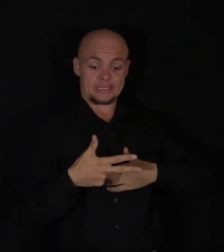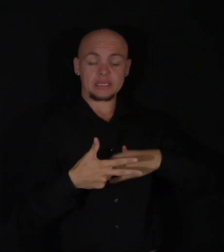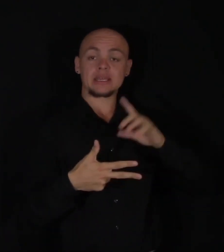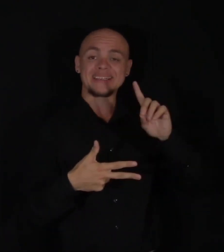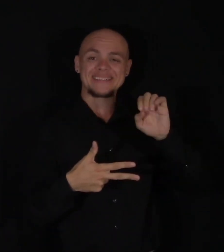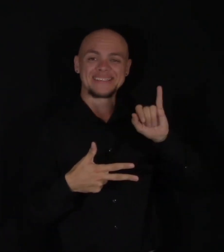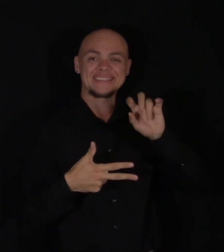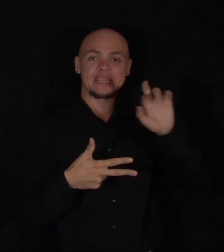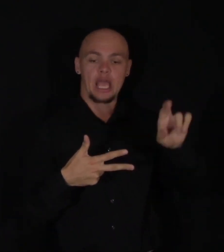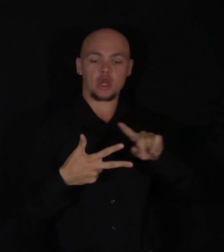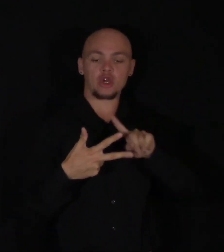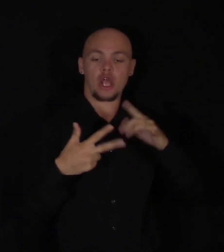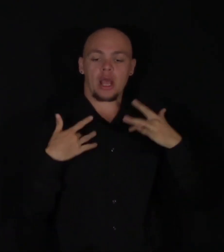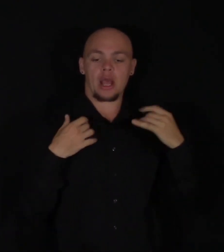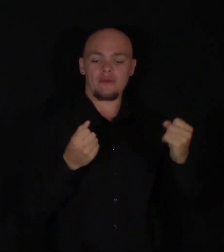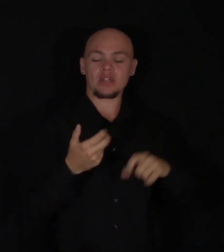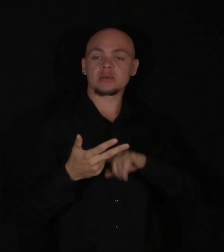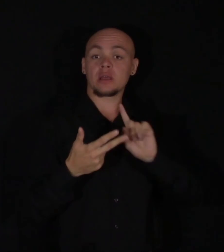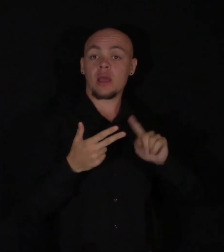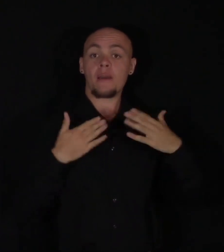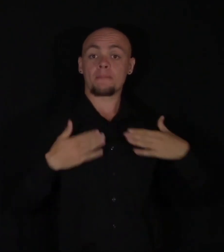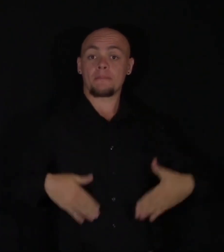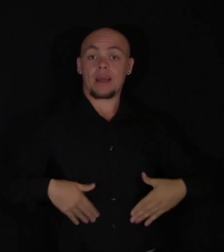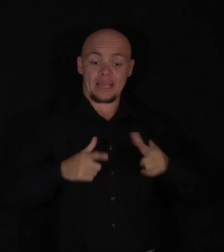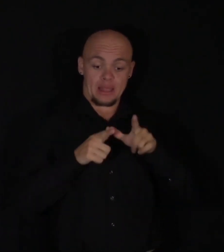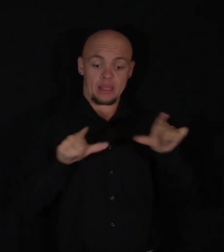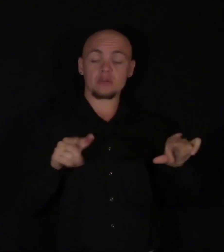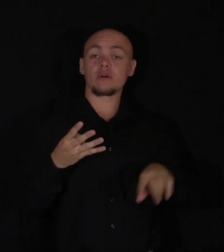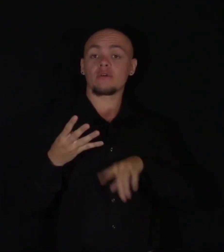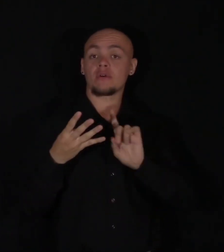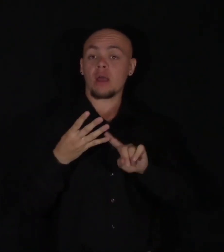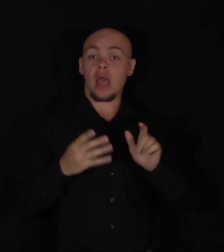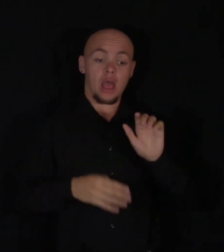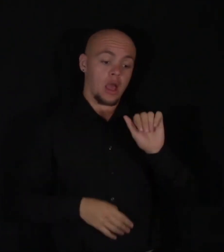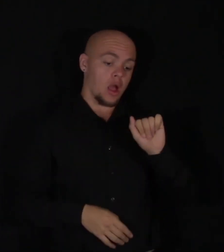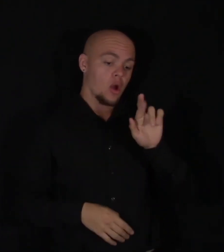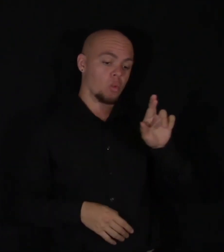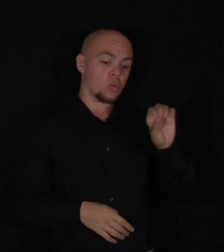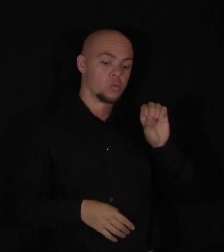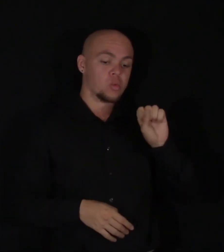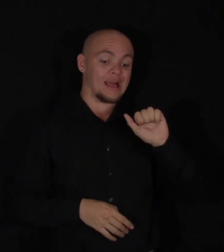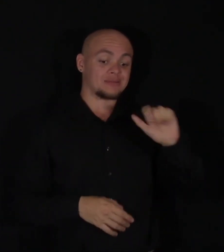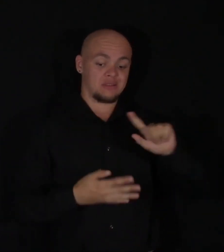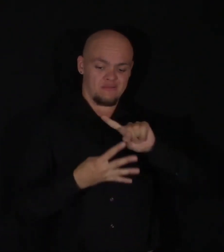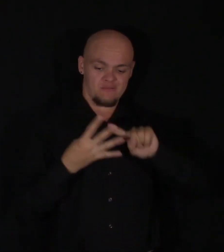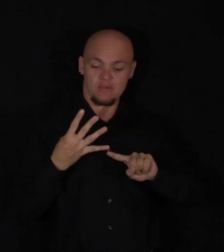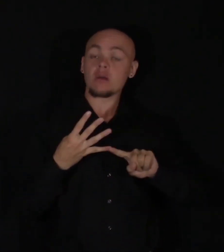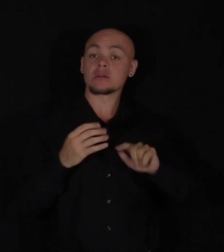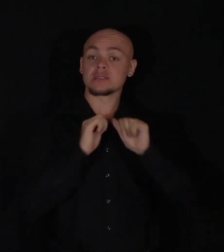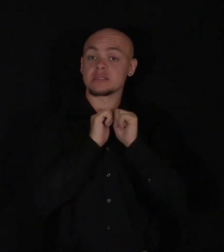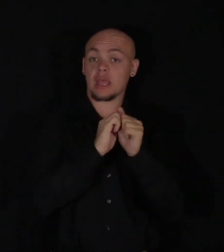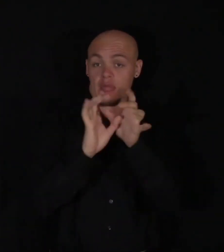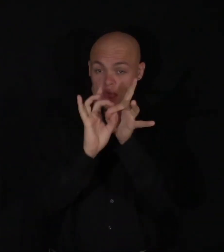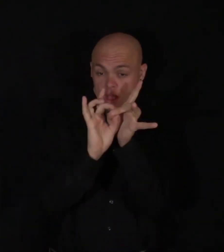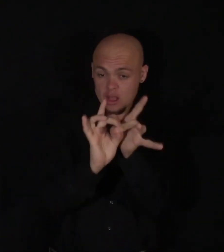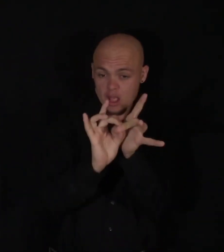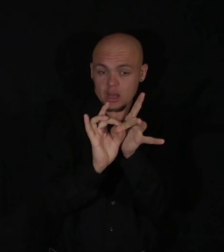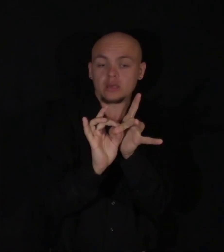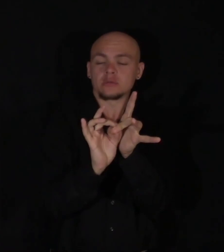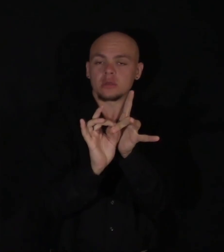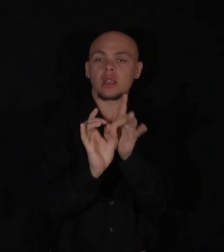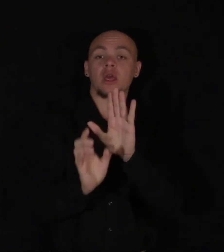2, confidence, 3, body language, 4, arousal, to build a connection that gets you what you